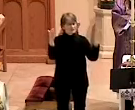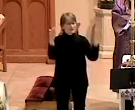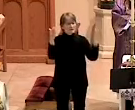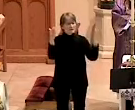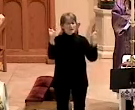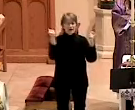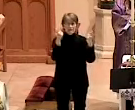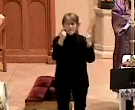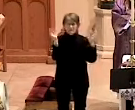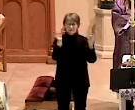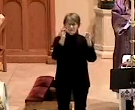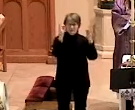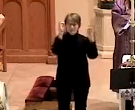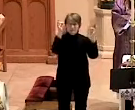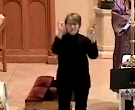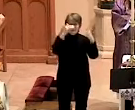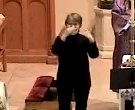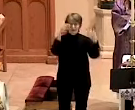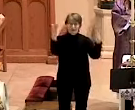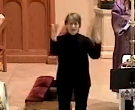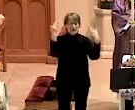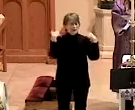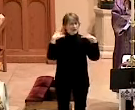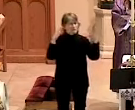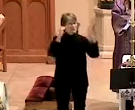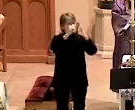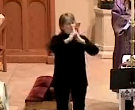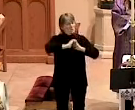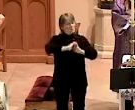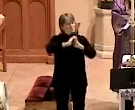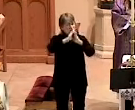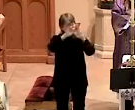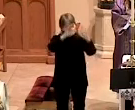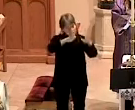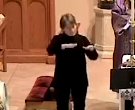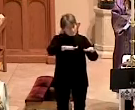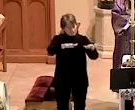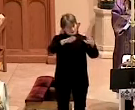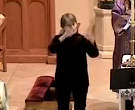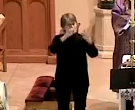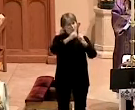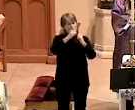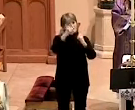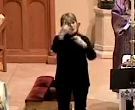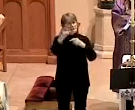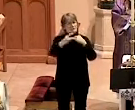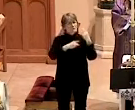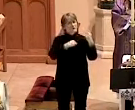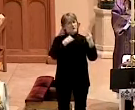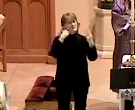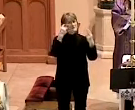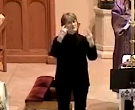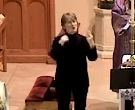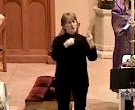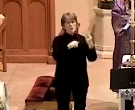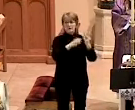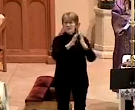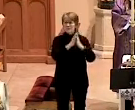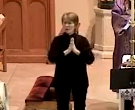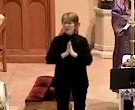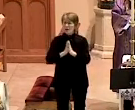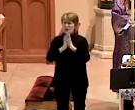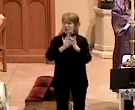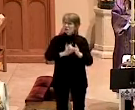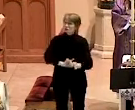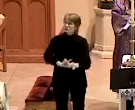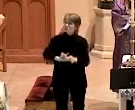heaven and the blessed seraphim worship together with exaltation. With one voice we pray, join